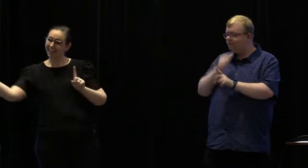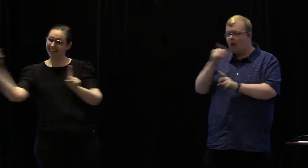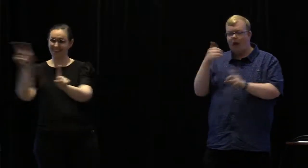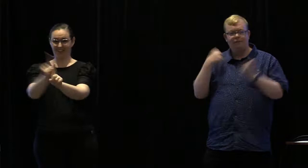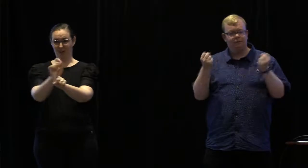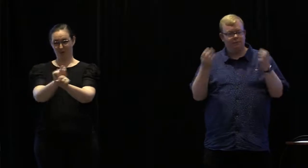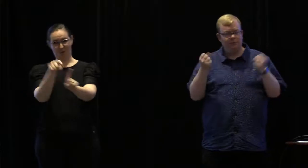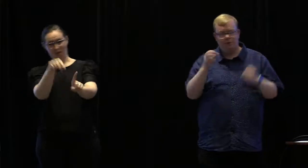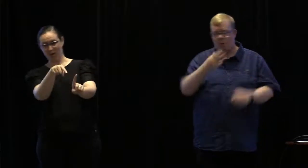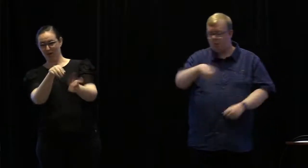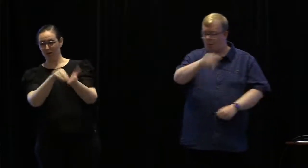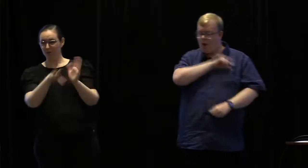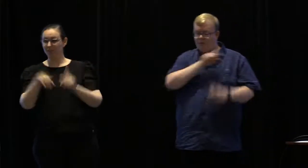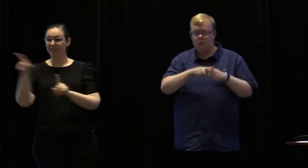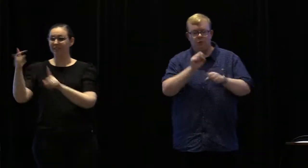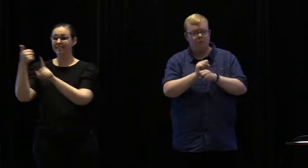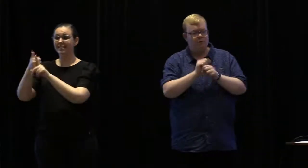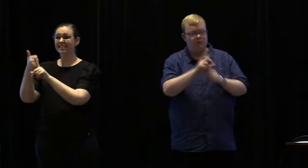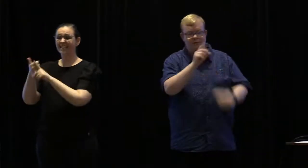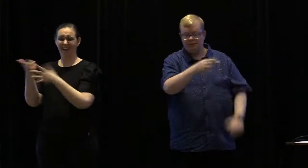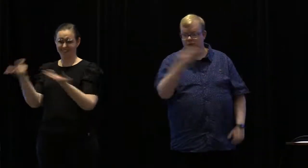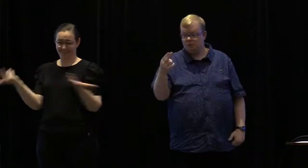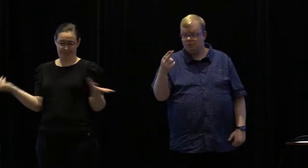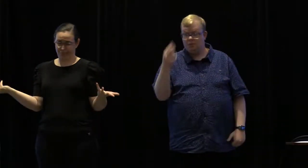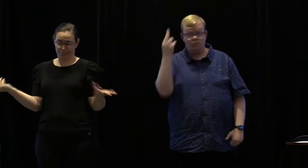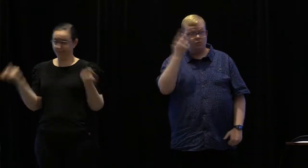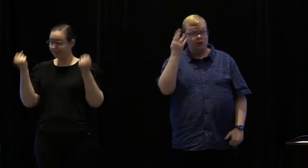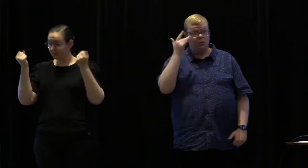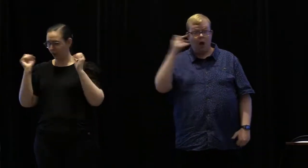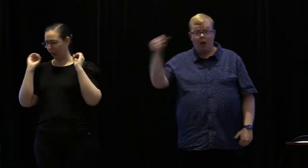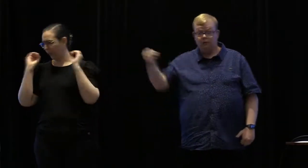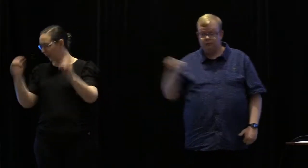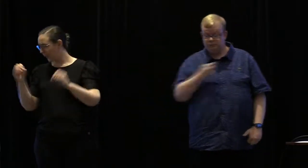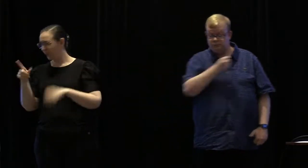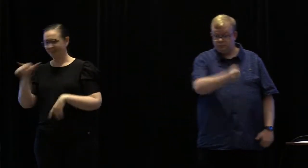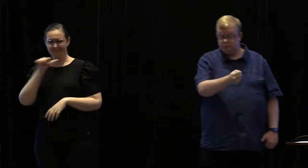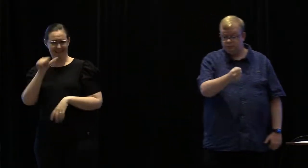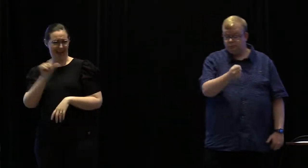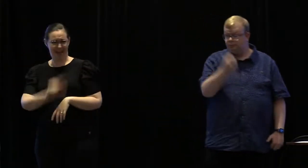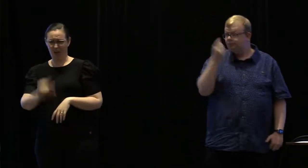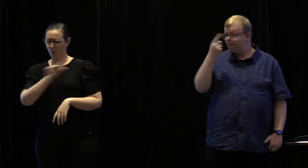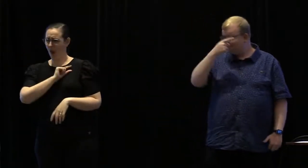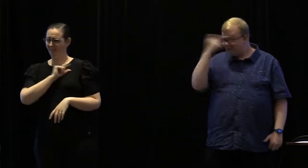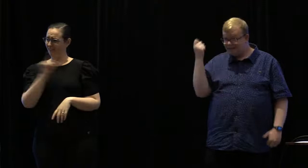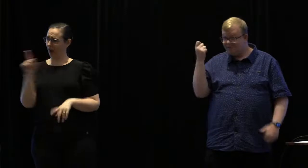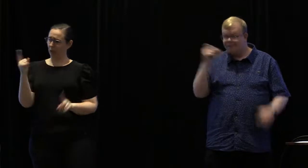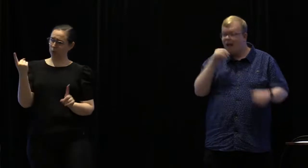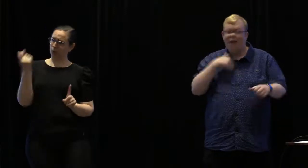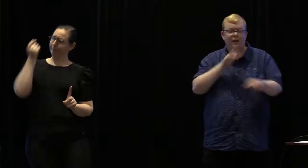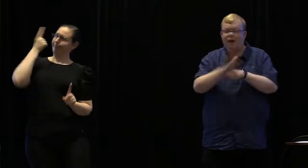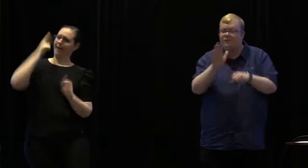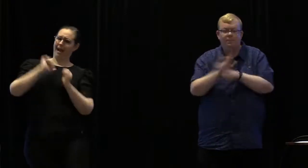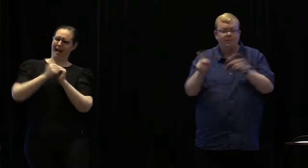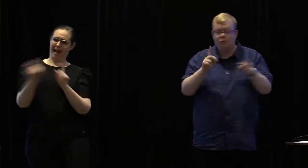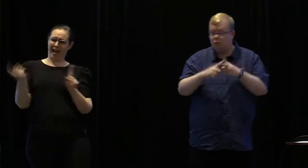I often see EAs working with students, but they are not qualified to work with deaf or hard of hearing students.